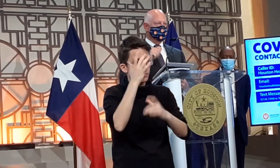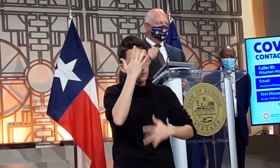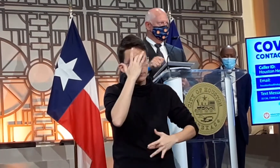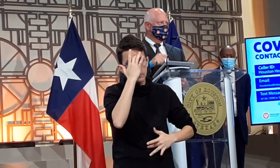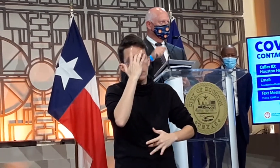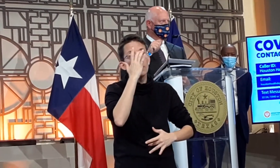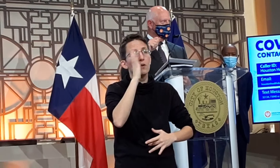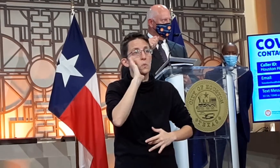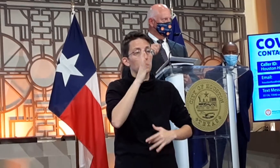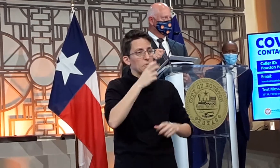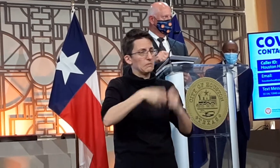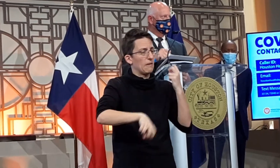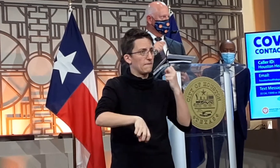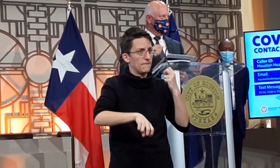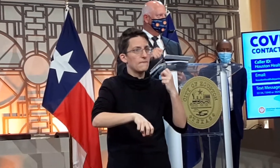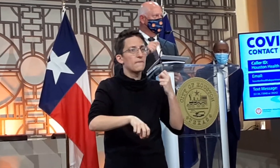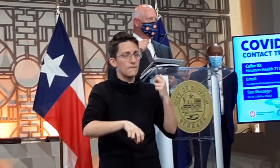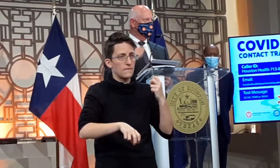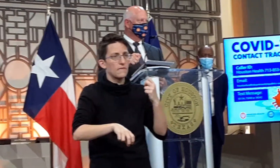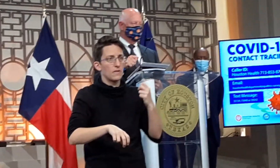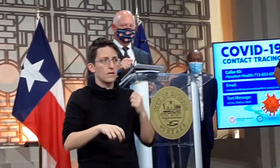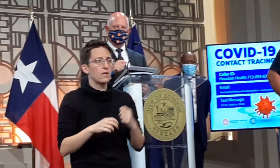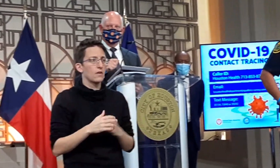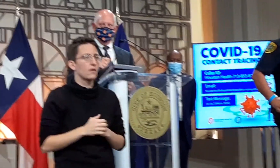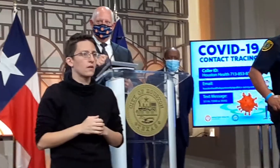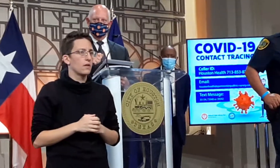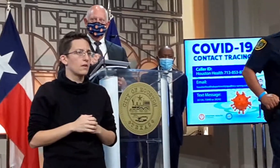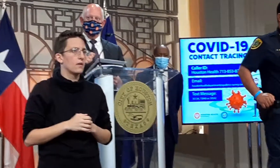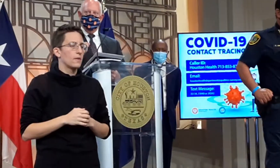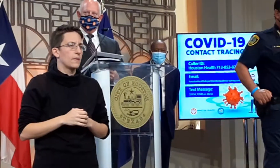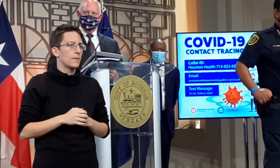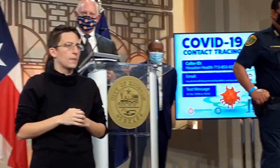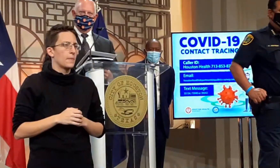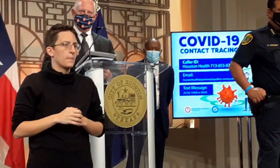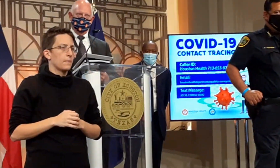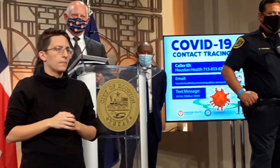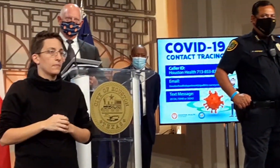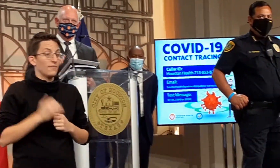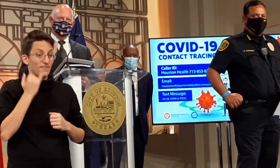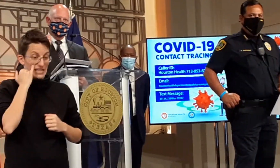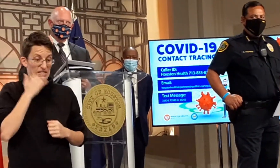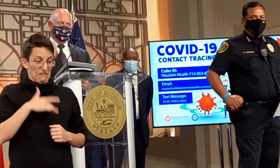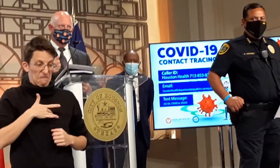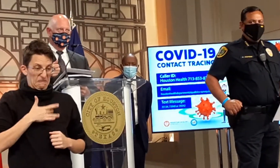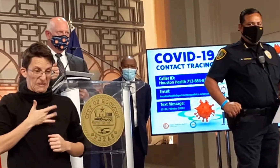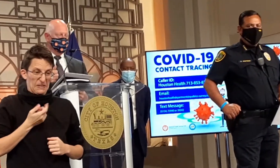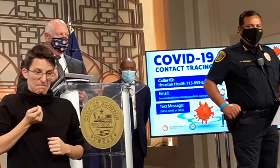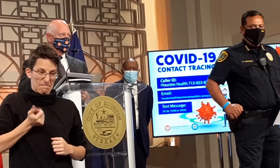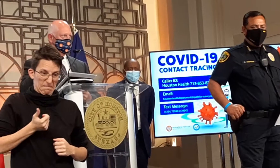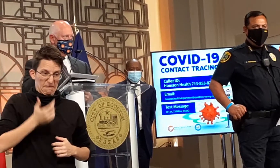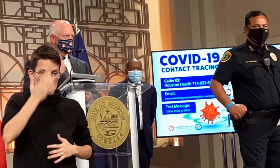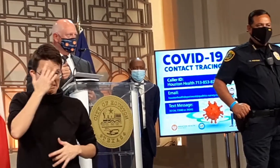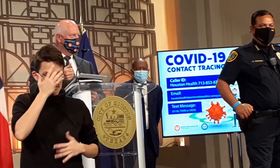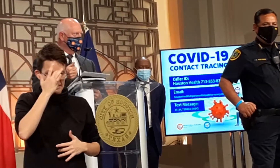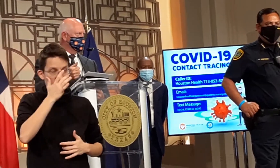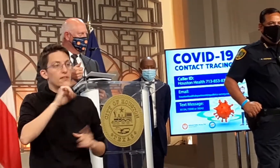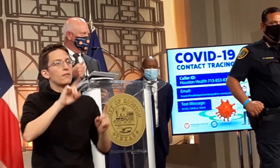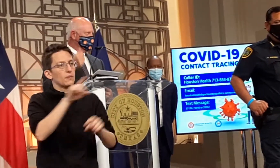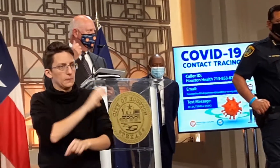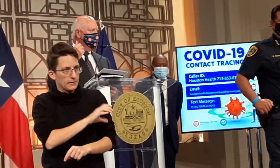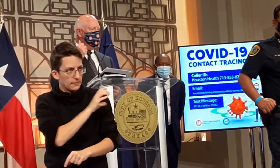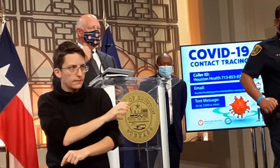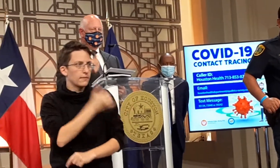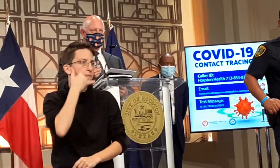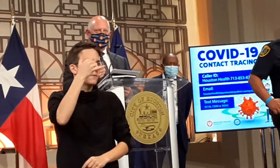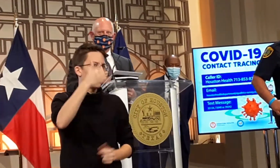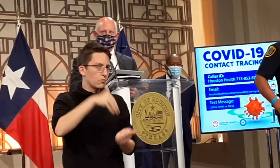It makes it more difficult for folks to treat you and to get you back on your feet. So once you start getting sick, go to a clinic, call your